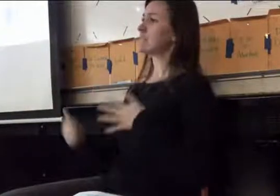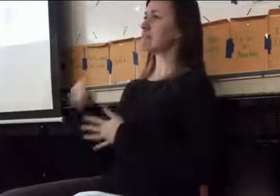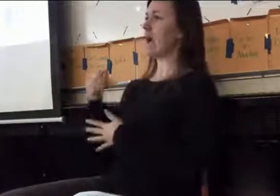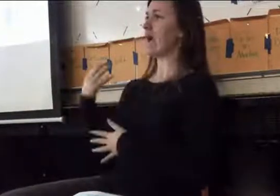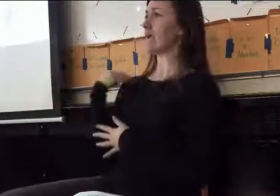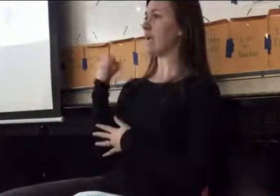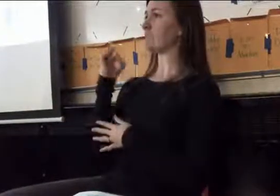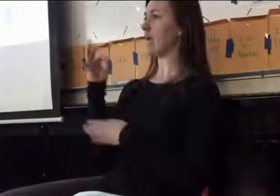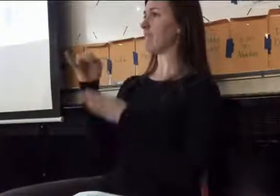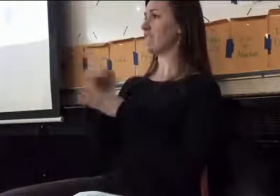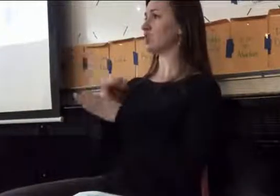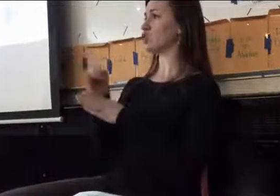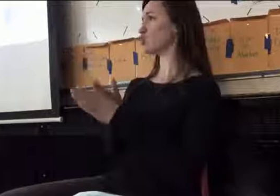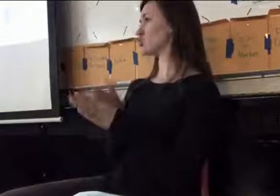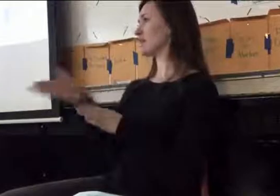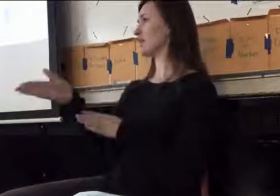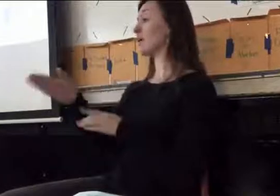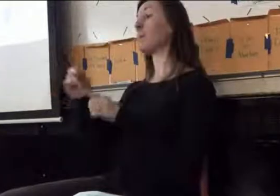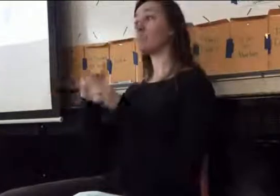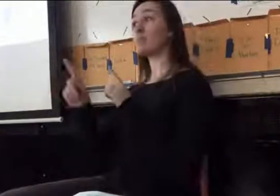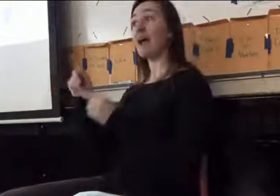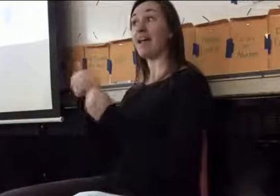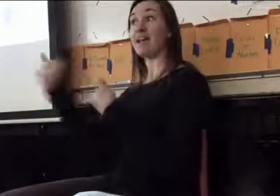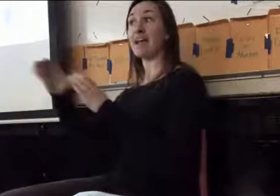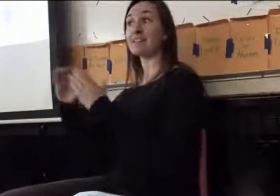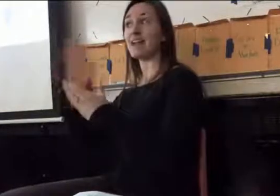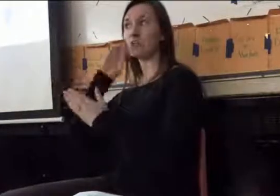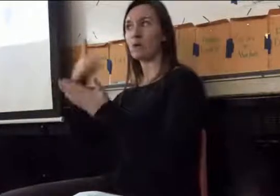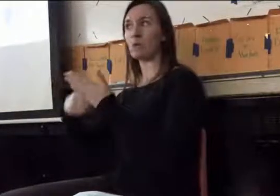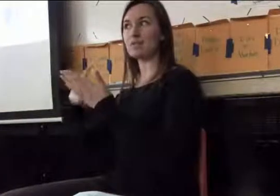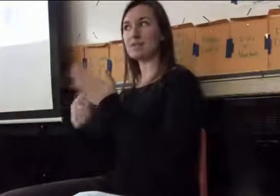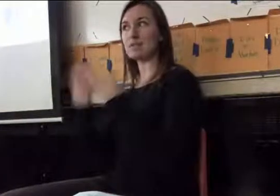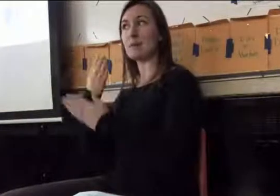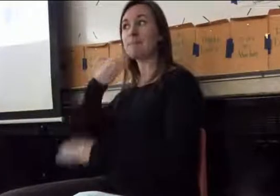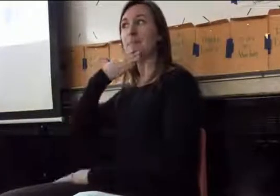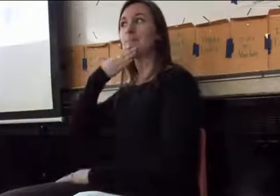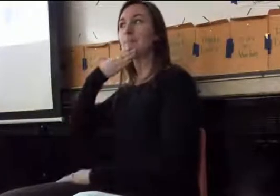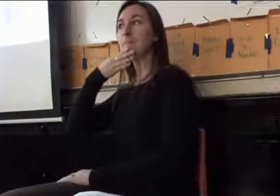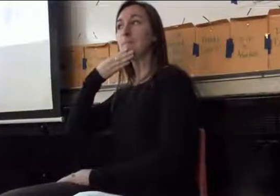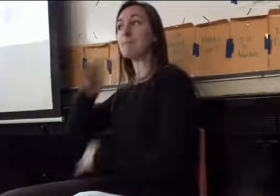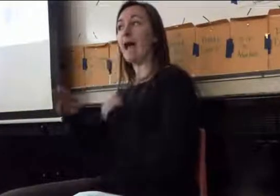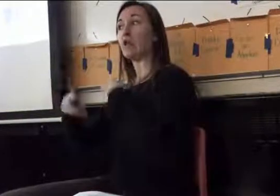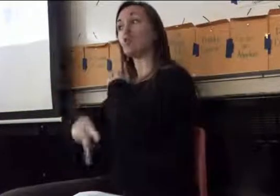class, we're going to talk about why, though, he might be a robber baron. So, put this away.